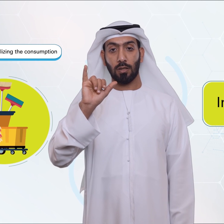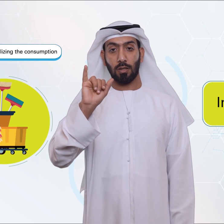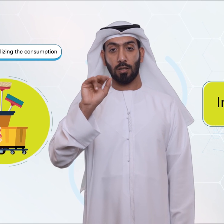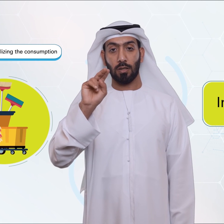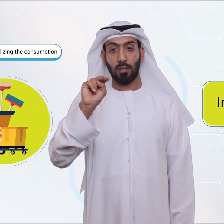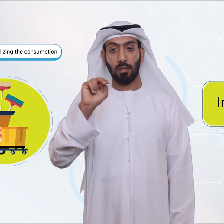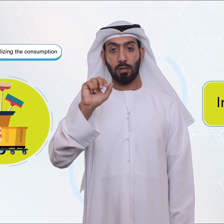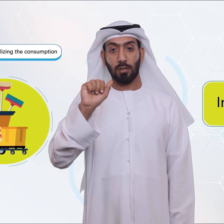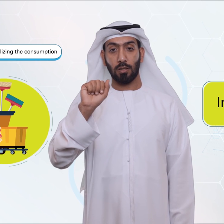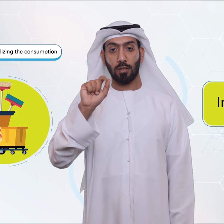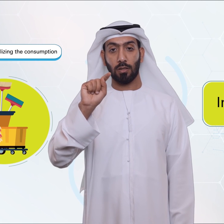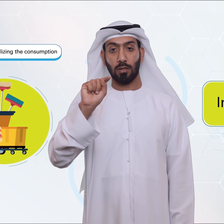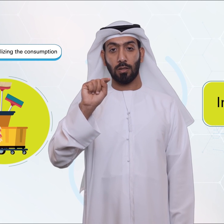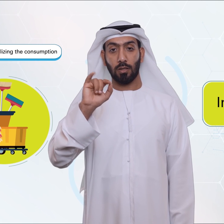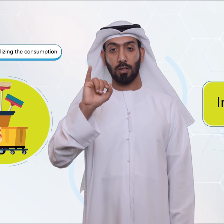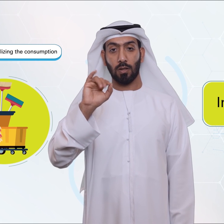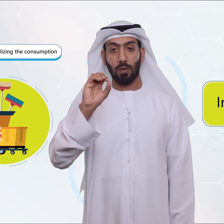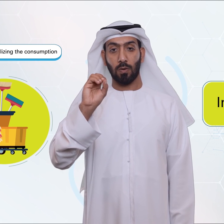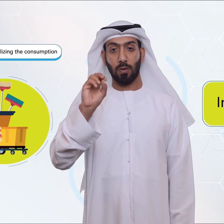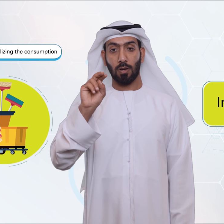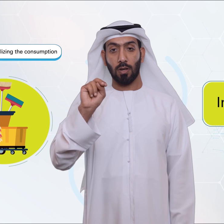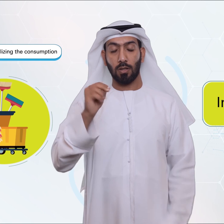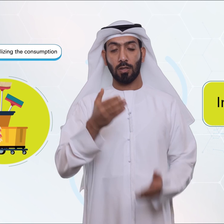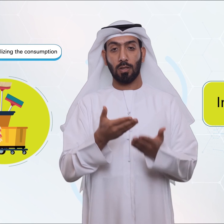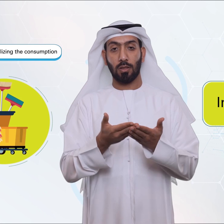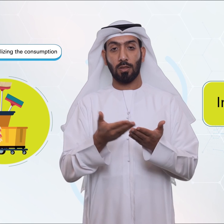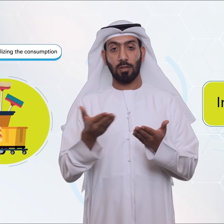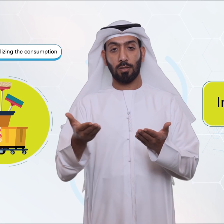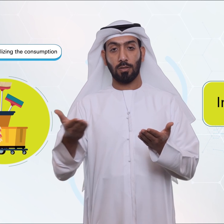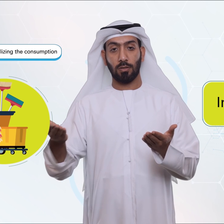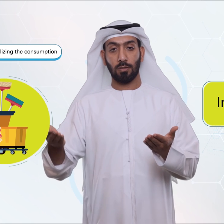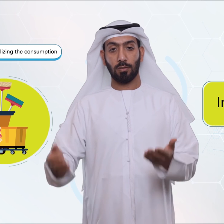water from desalination devices for the purpose of cleaning floors.